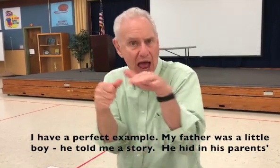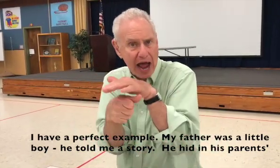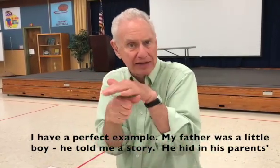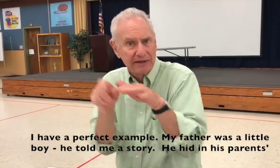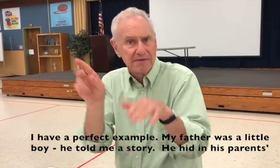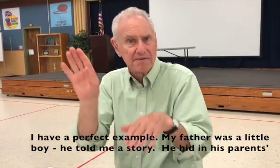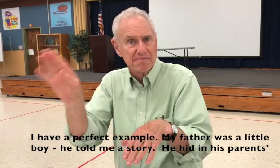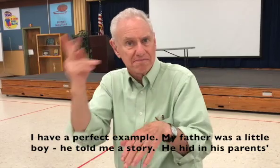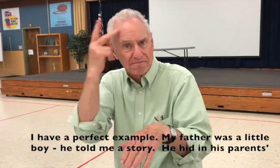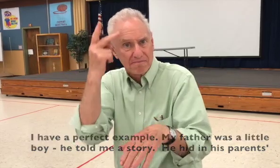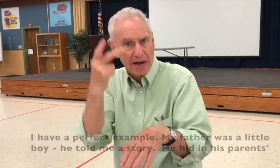parents'